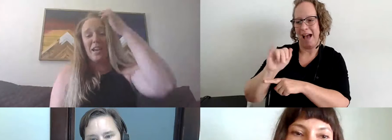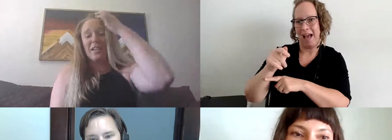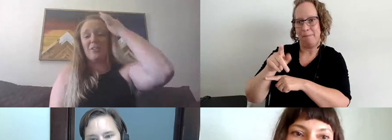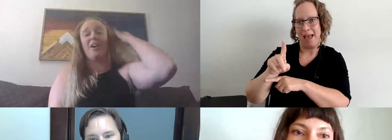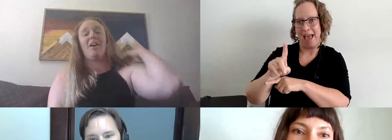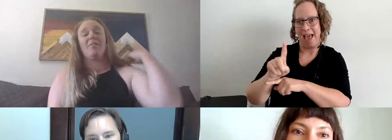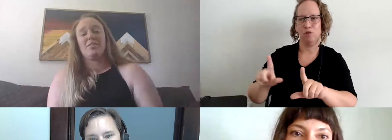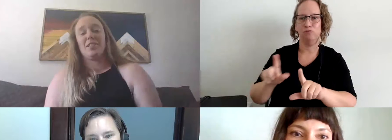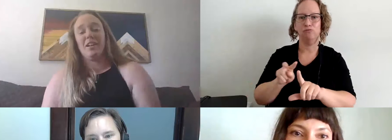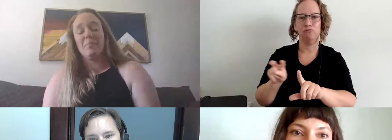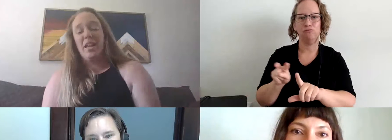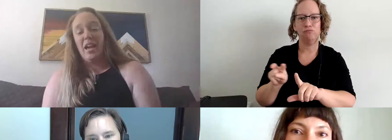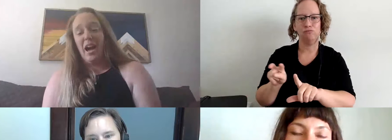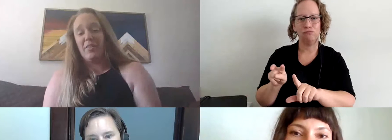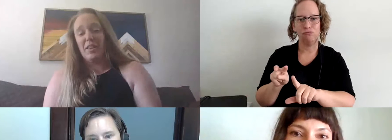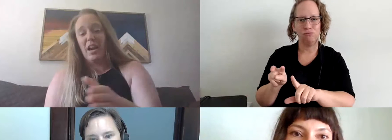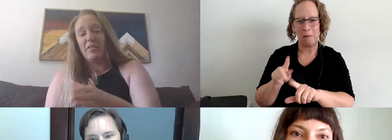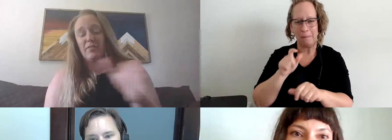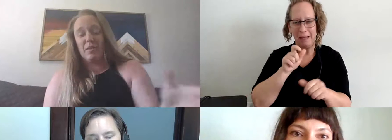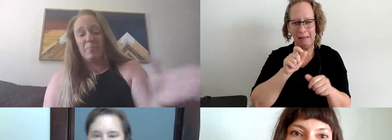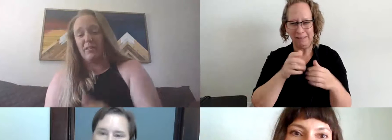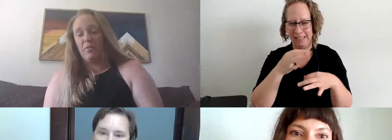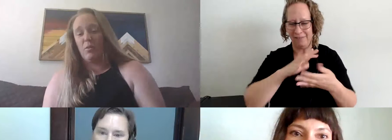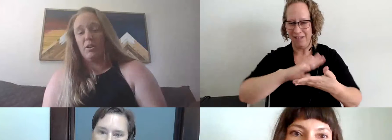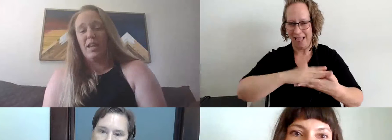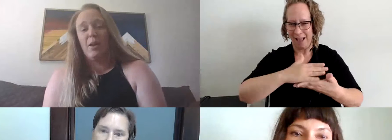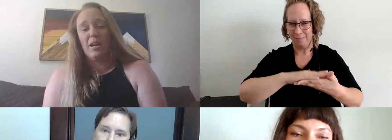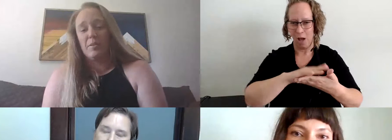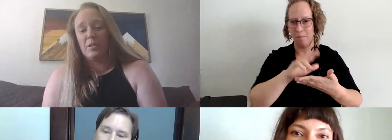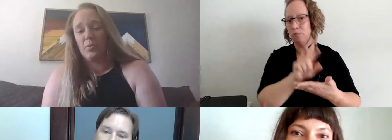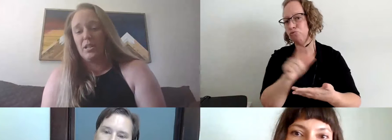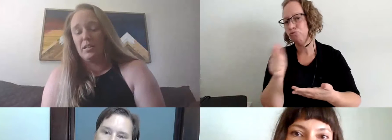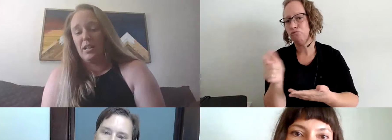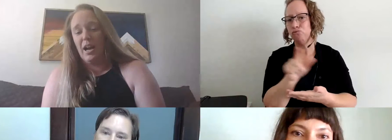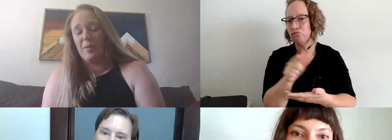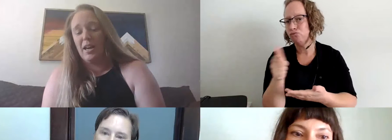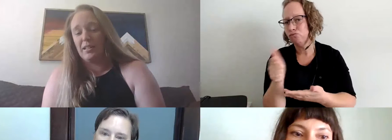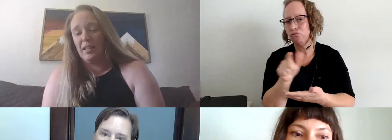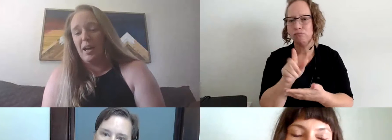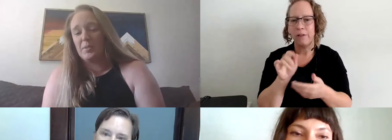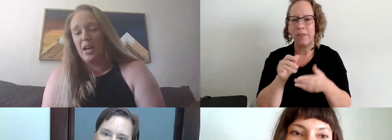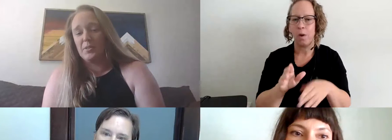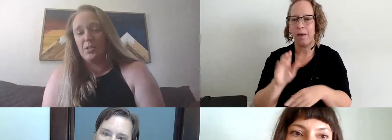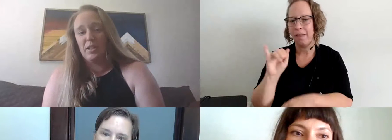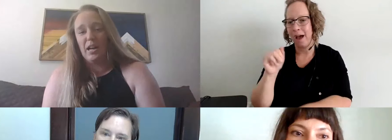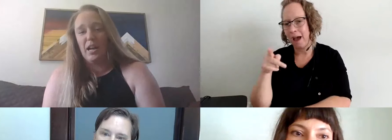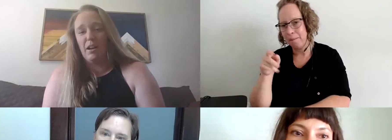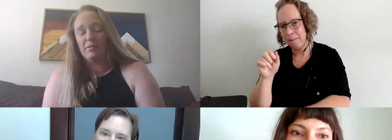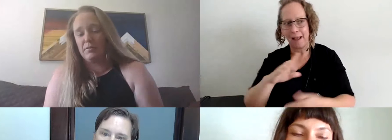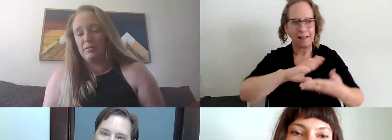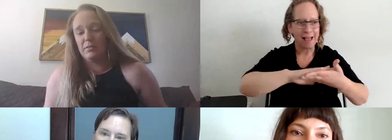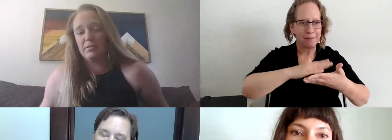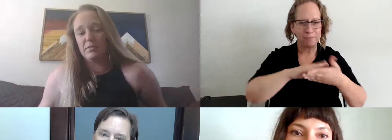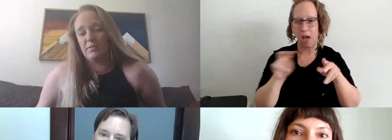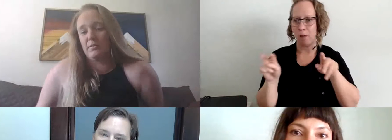laptop since I don't have a good setup. And then I flip back and forth that way between the iPad and the laptop so